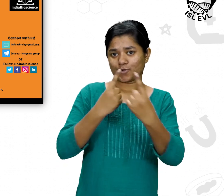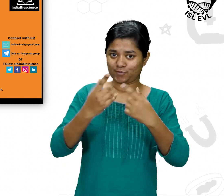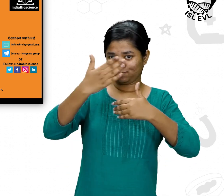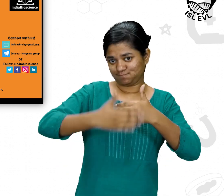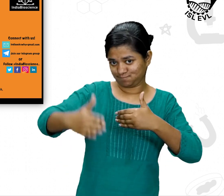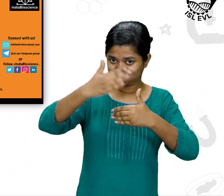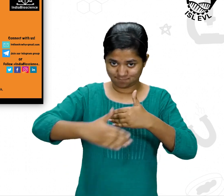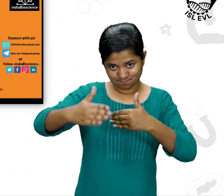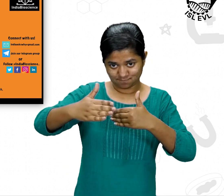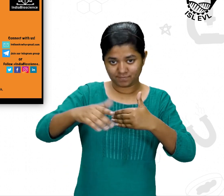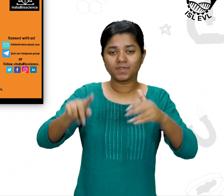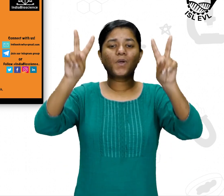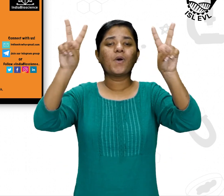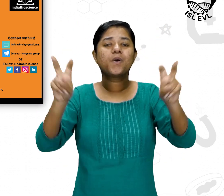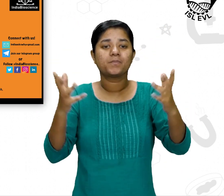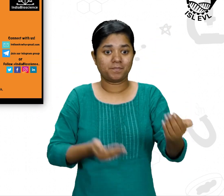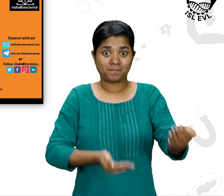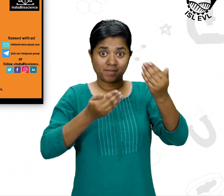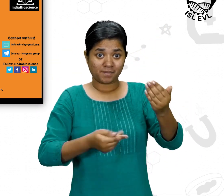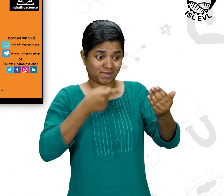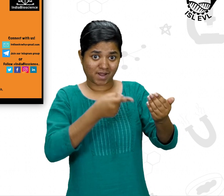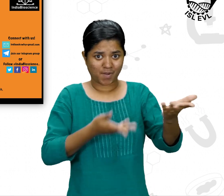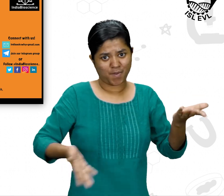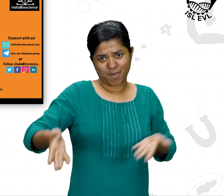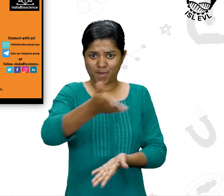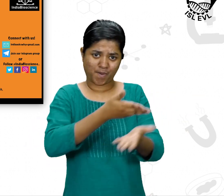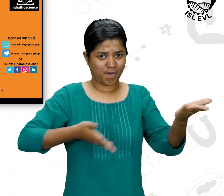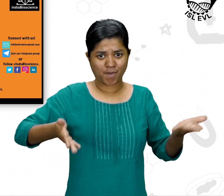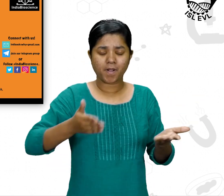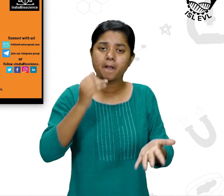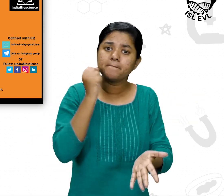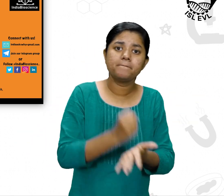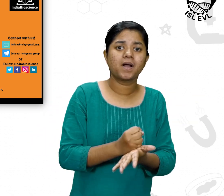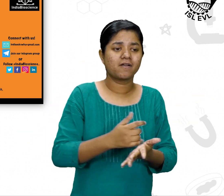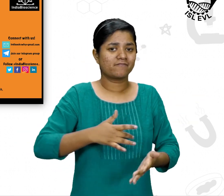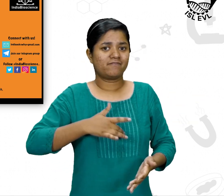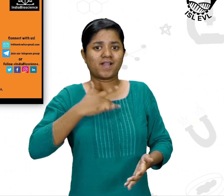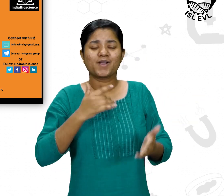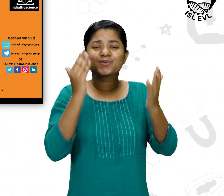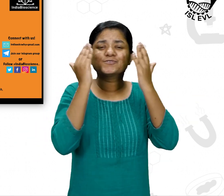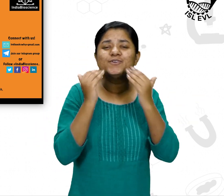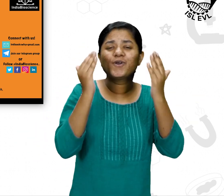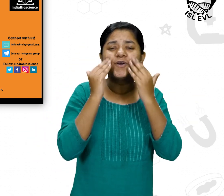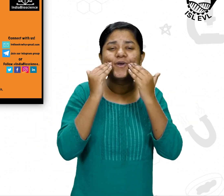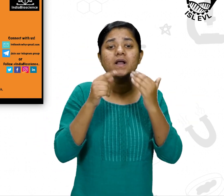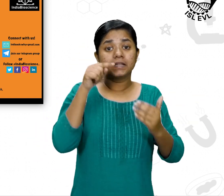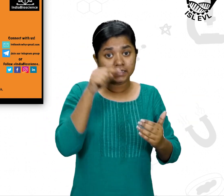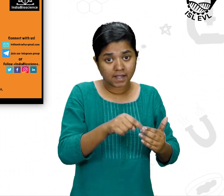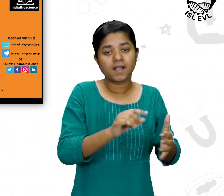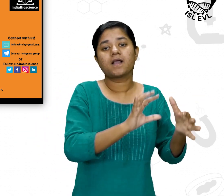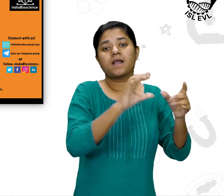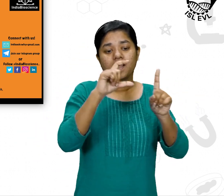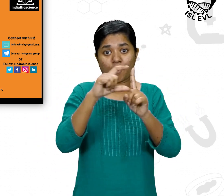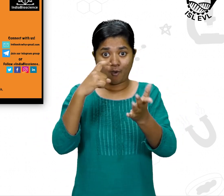brain scientist at TIFR Mumbai. So, Jignasa, why don't you go ahead and ask the question we had?